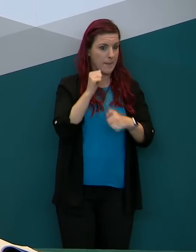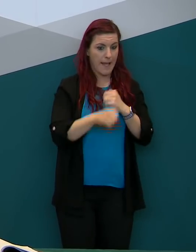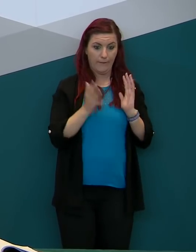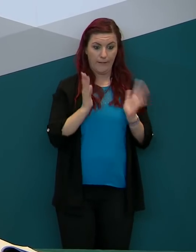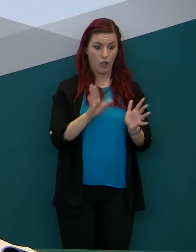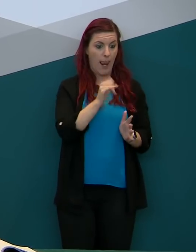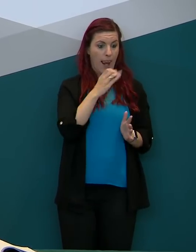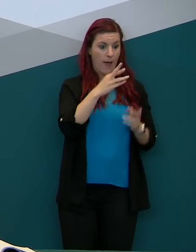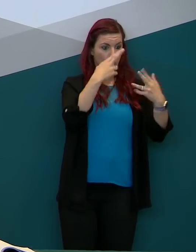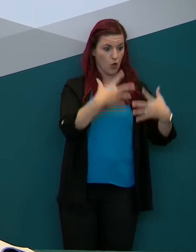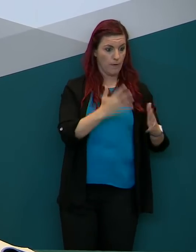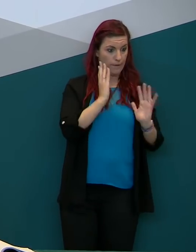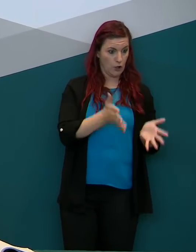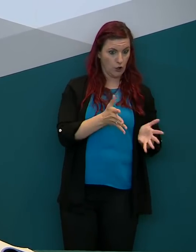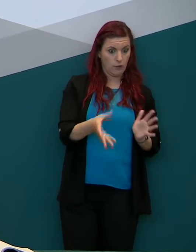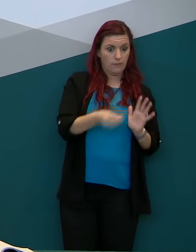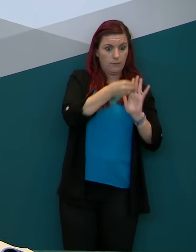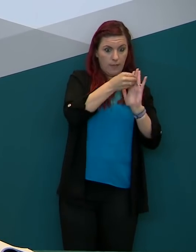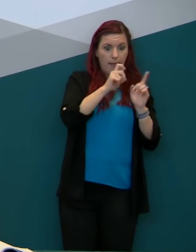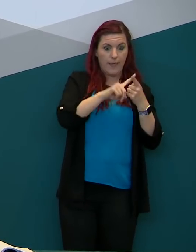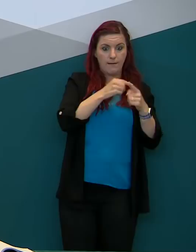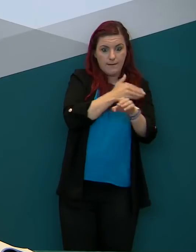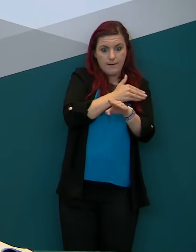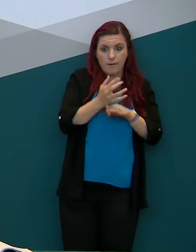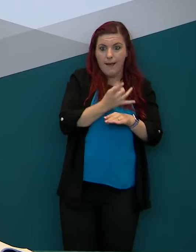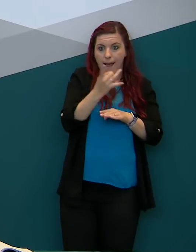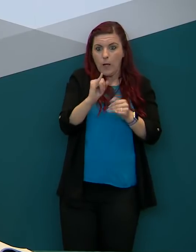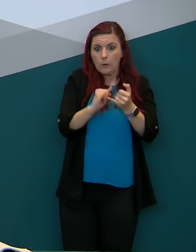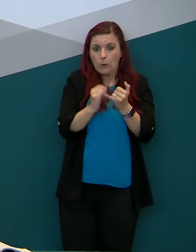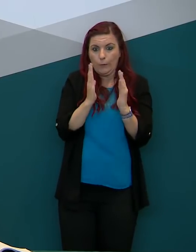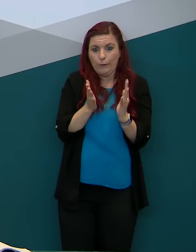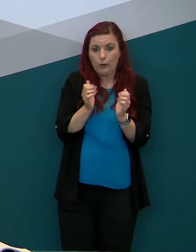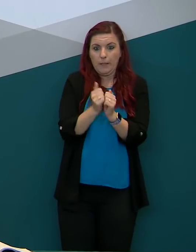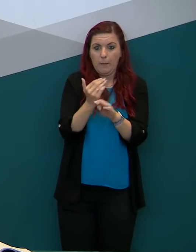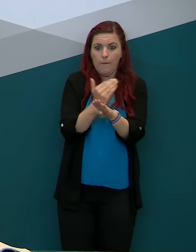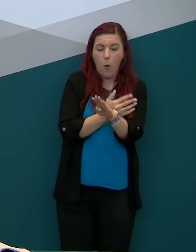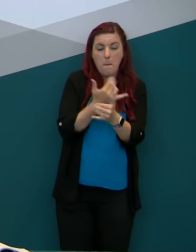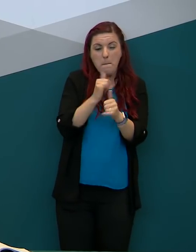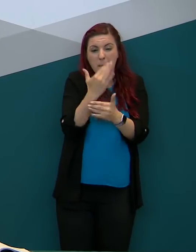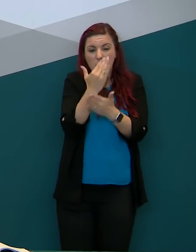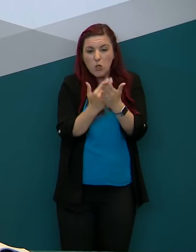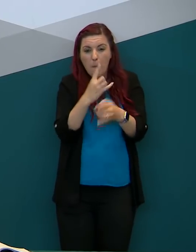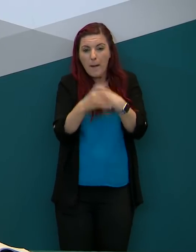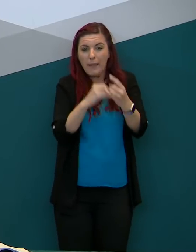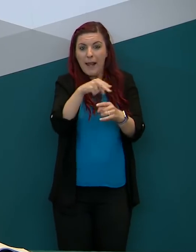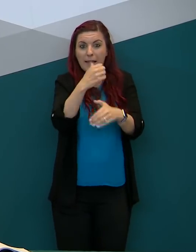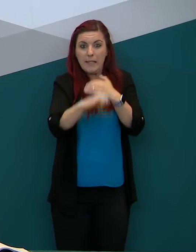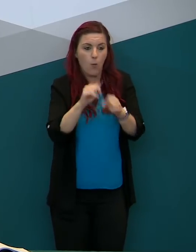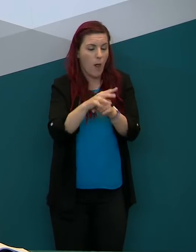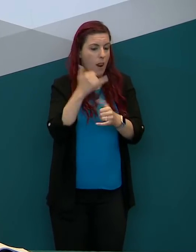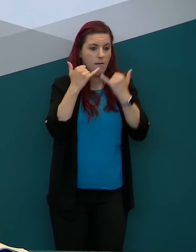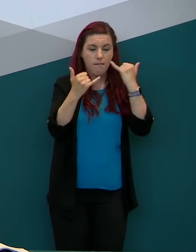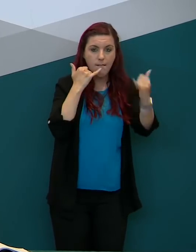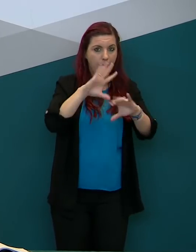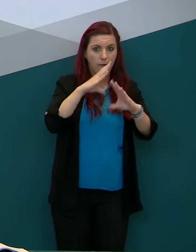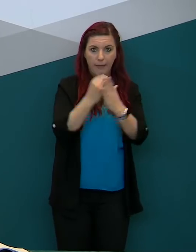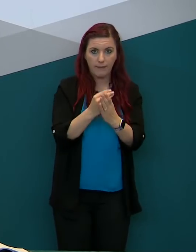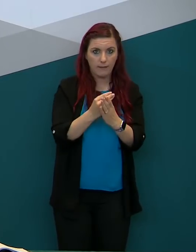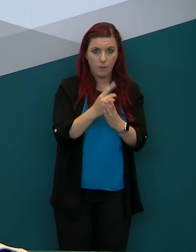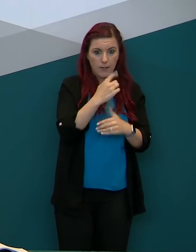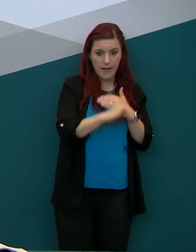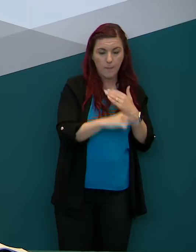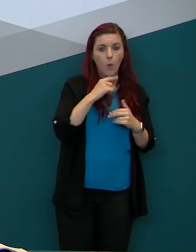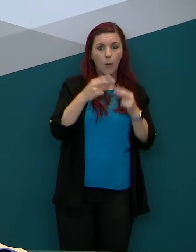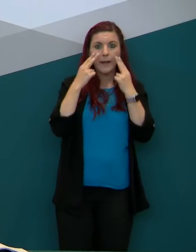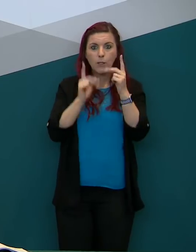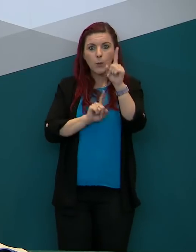result is uploaded, or in a smaller number of cases the following day, depending on what time the lab result comes through. We need to improve our performance in what's